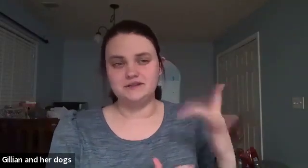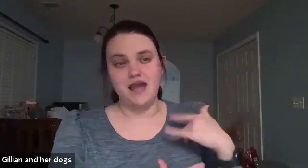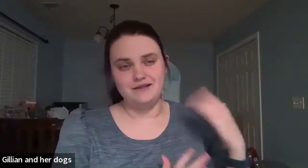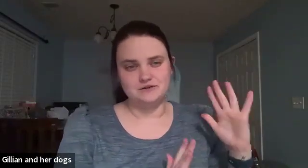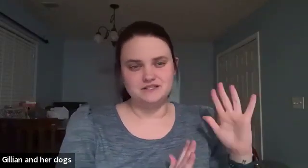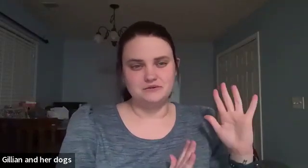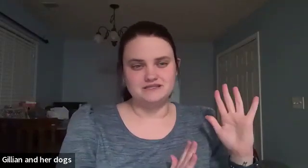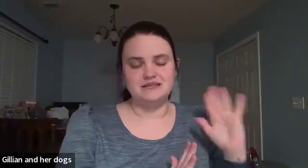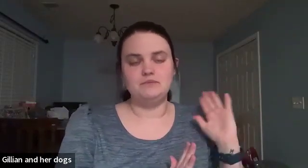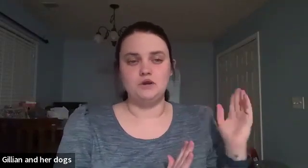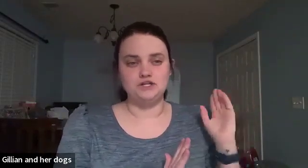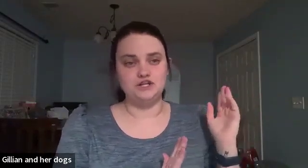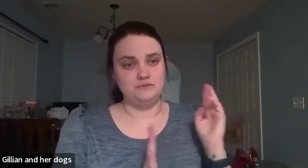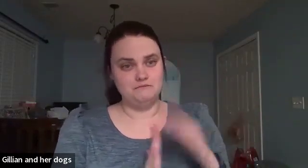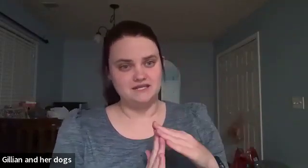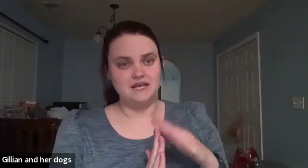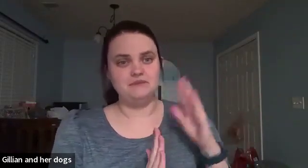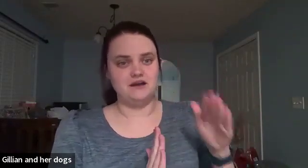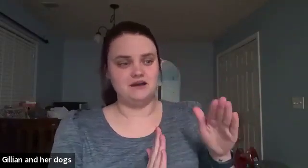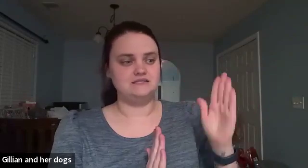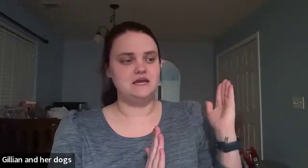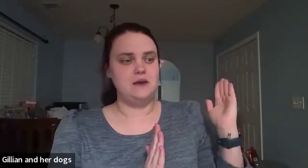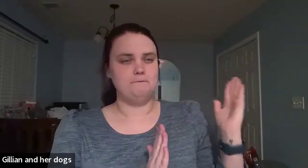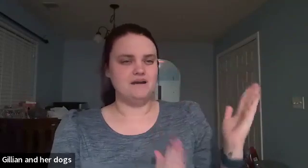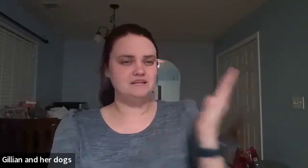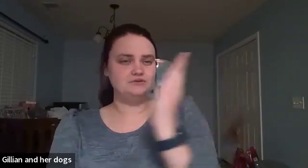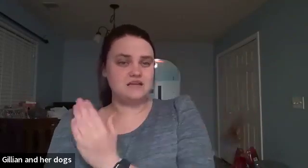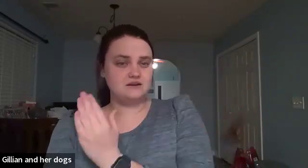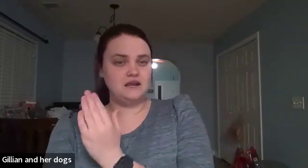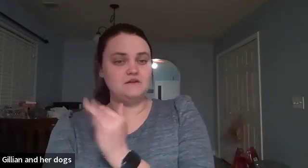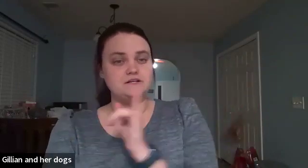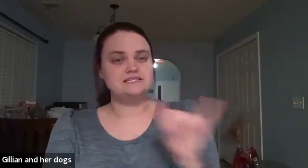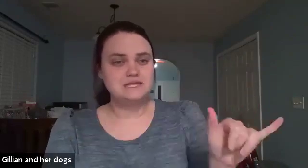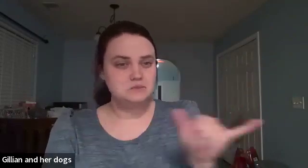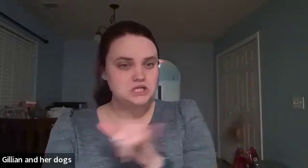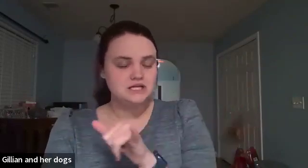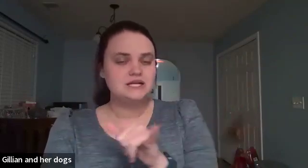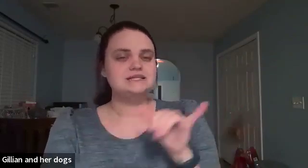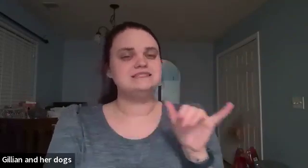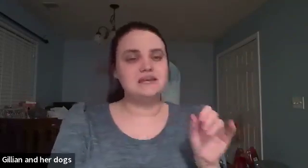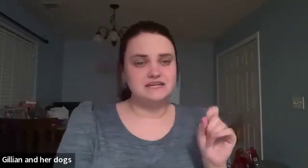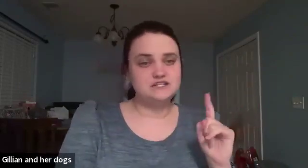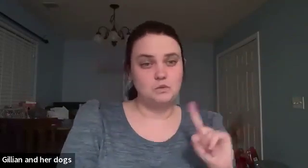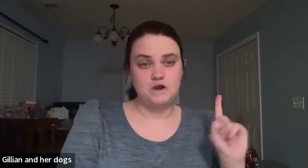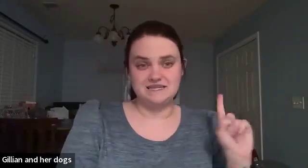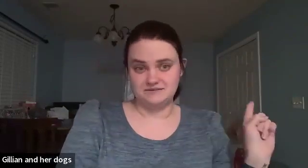Typically, I like to always start with a Sunday, but we're going to start with Monday because Monday through Saturday are very similar. Sundays are one